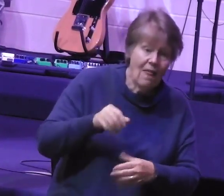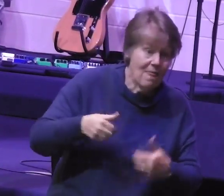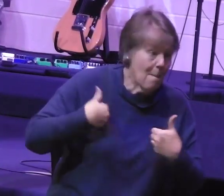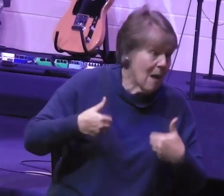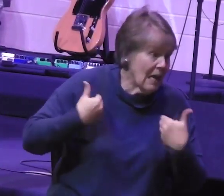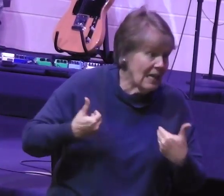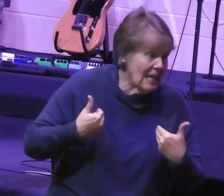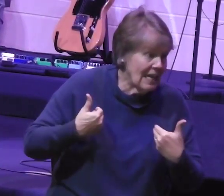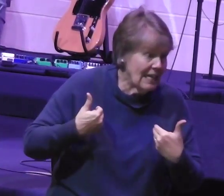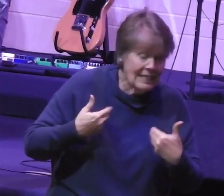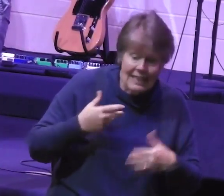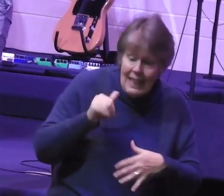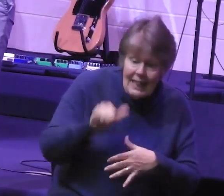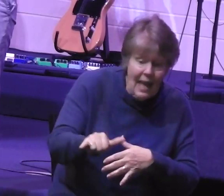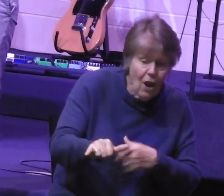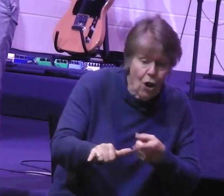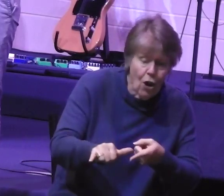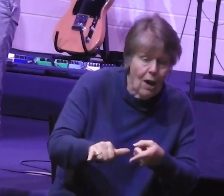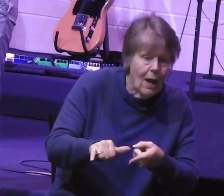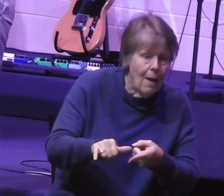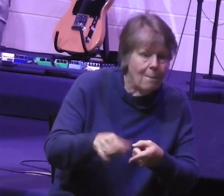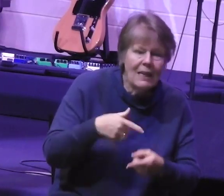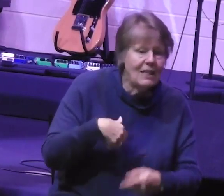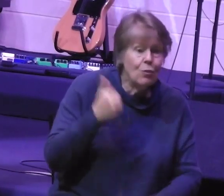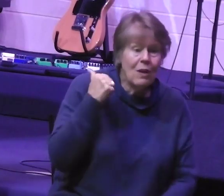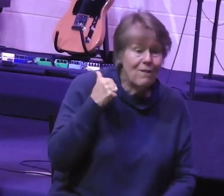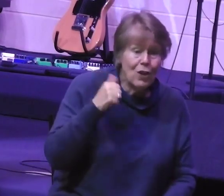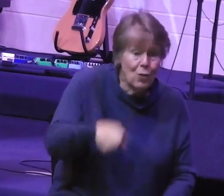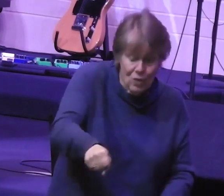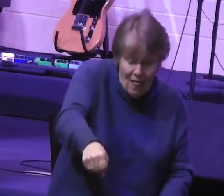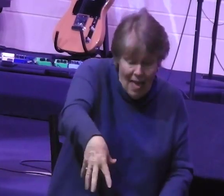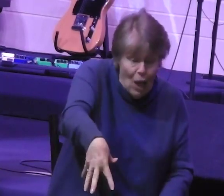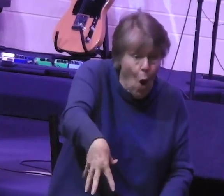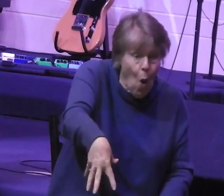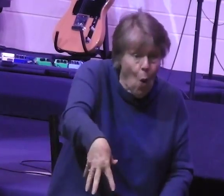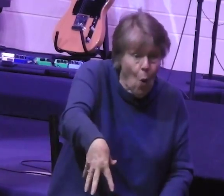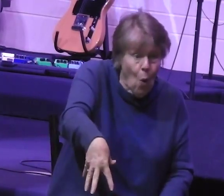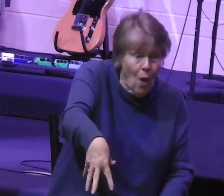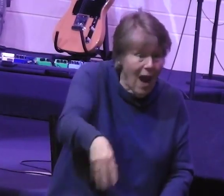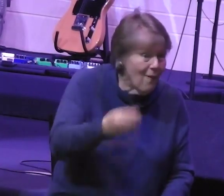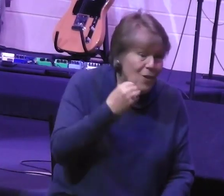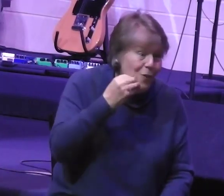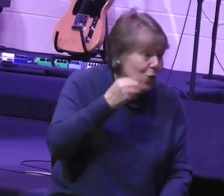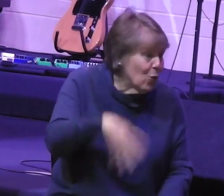let go of the food just to pull its hand back out.